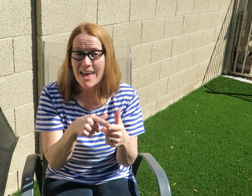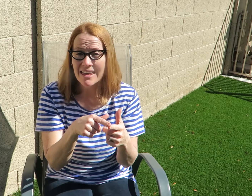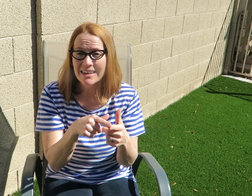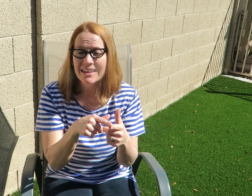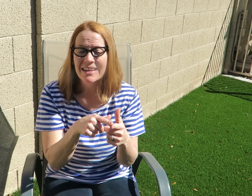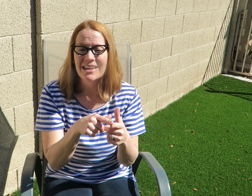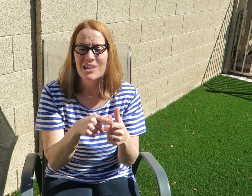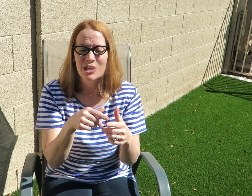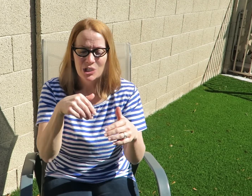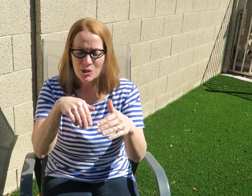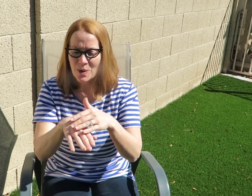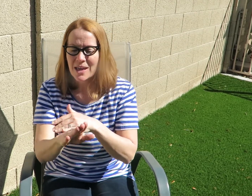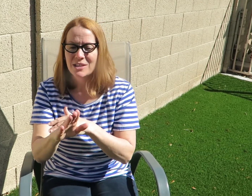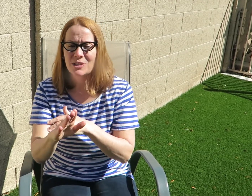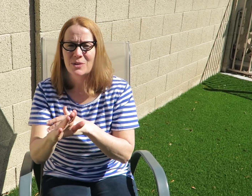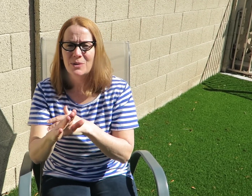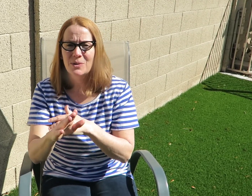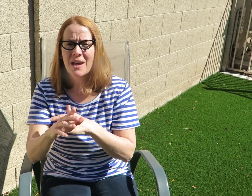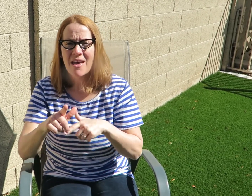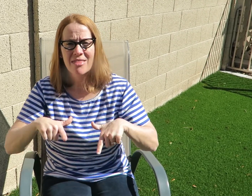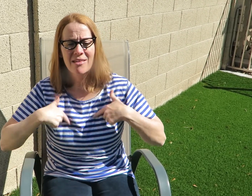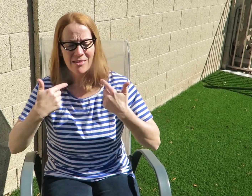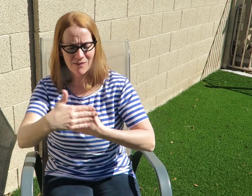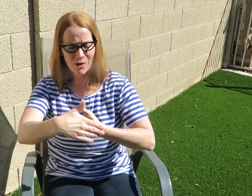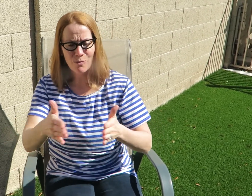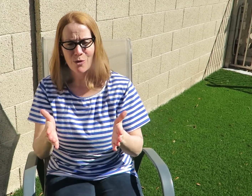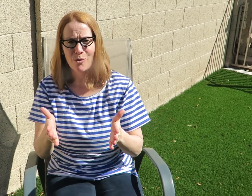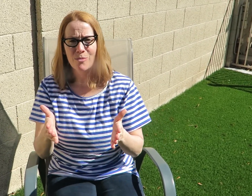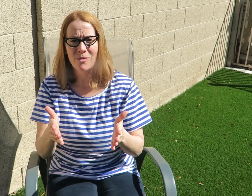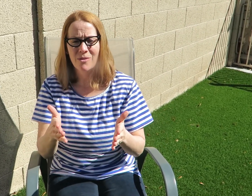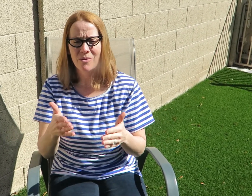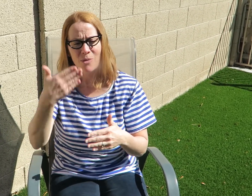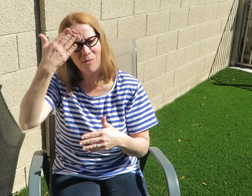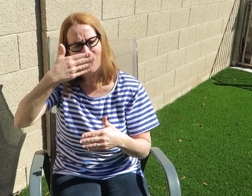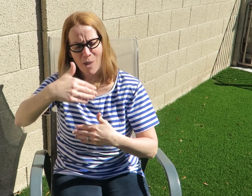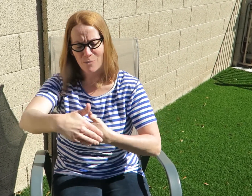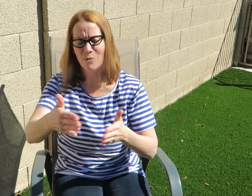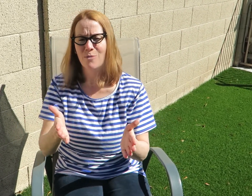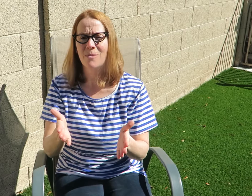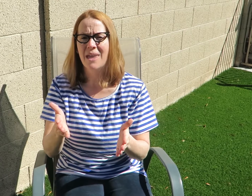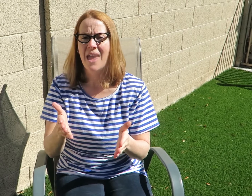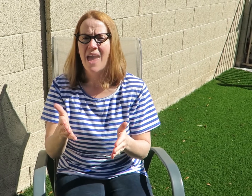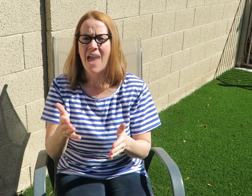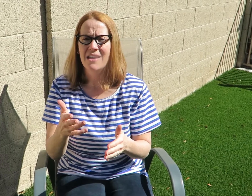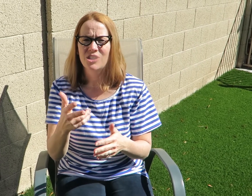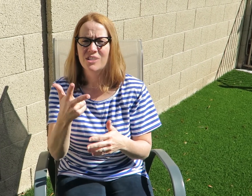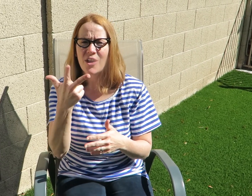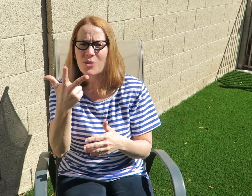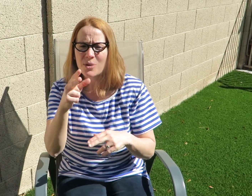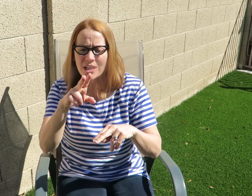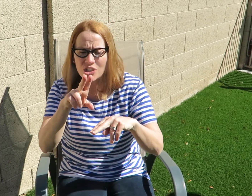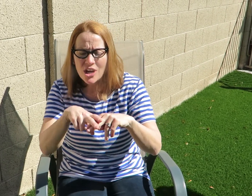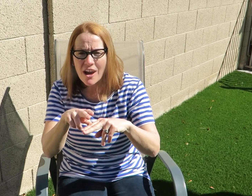Then she went into the living room, or the front room, and she saw 3